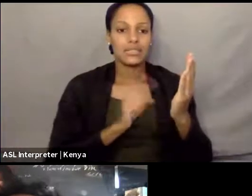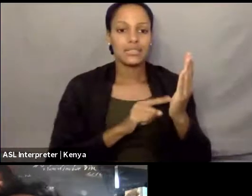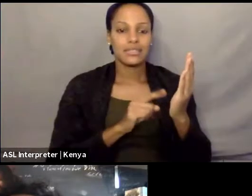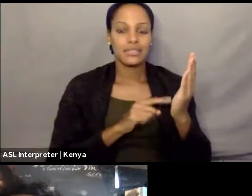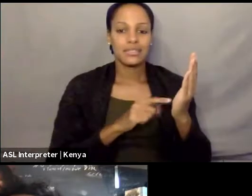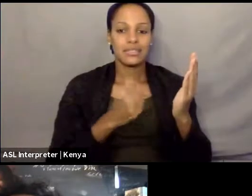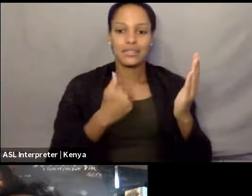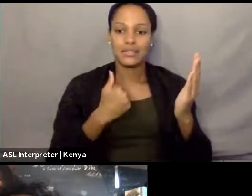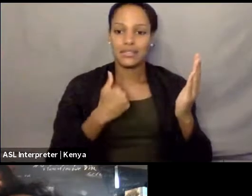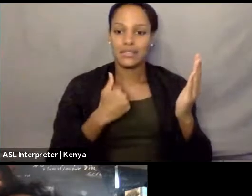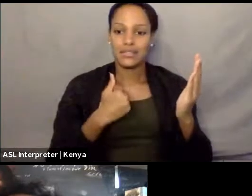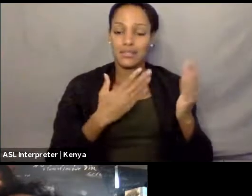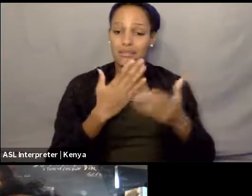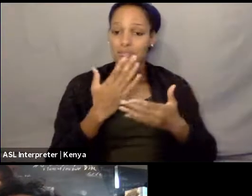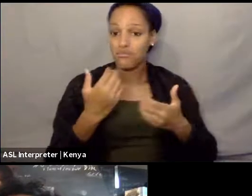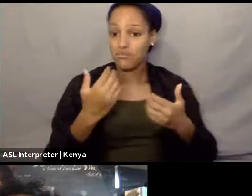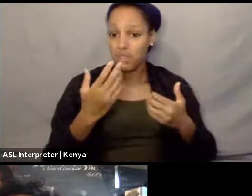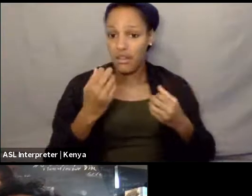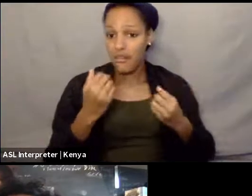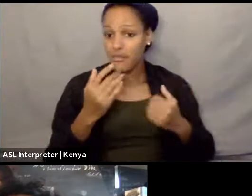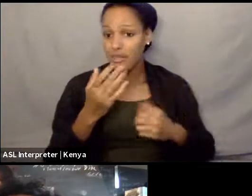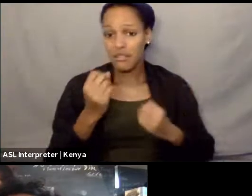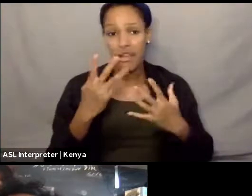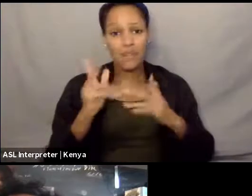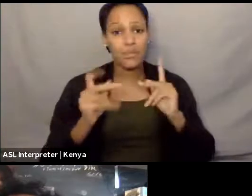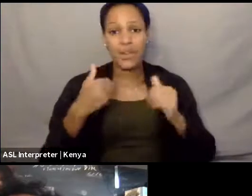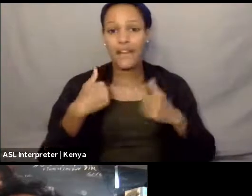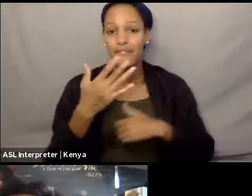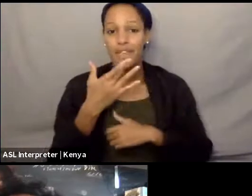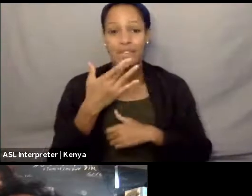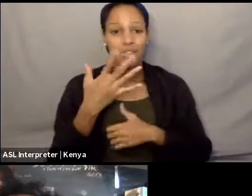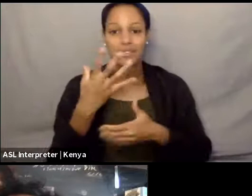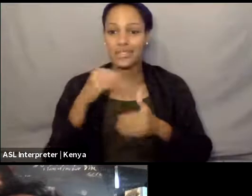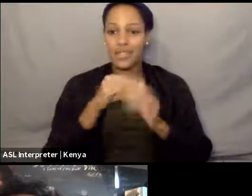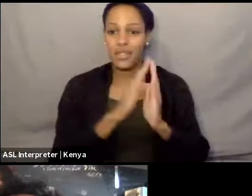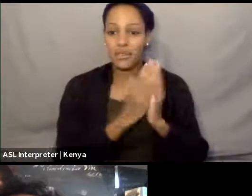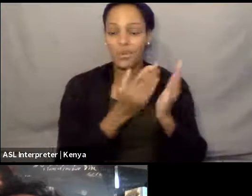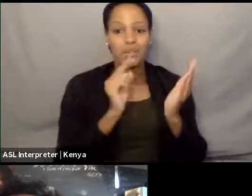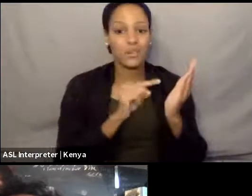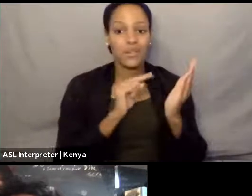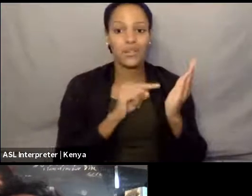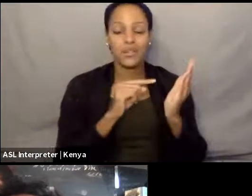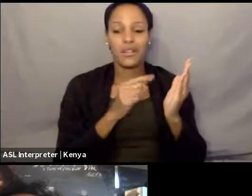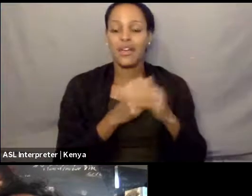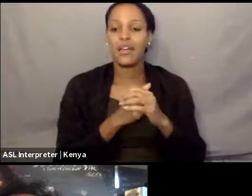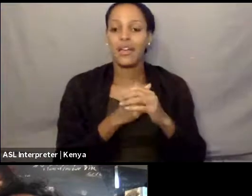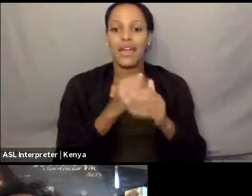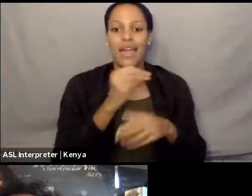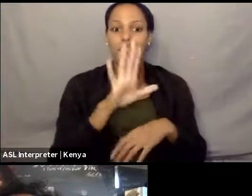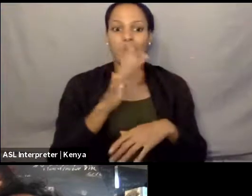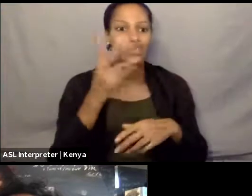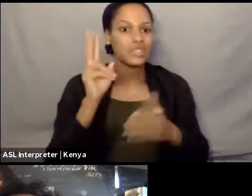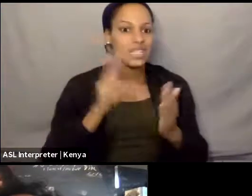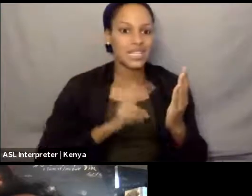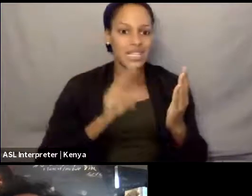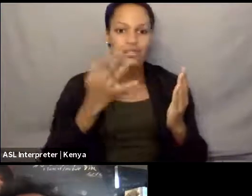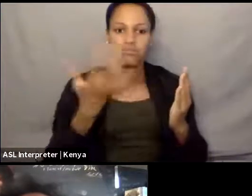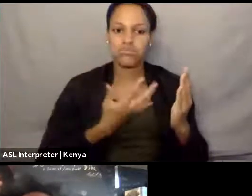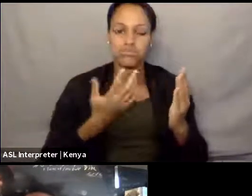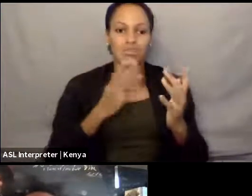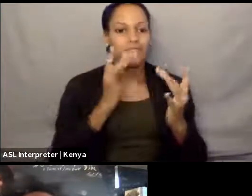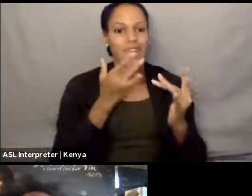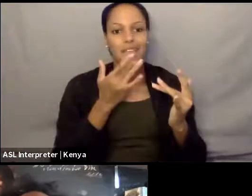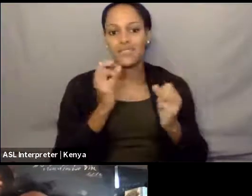have been favorites of a number of people. So again, I don't know, you know, as you